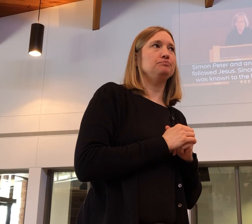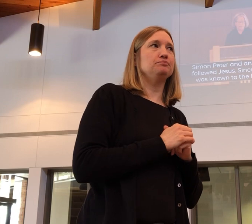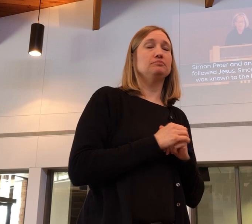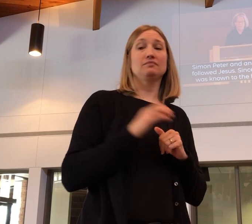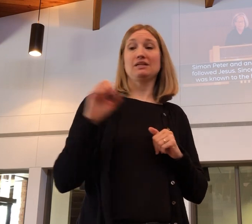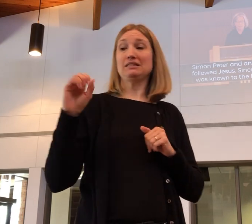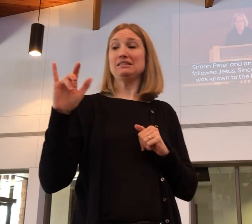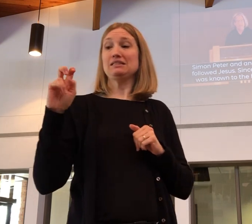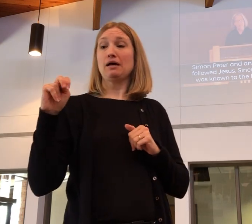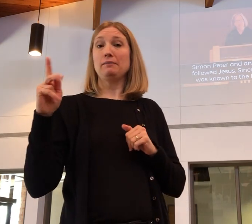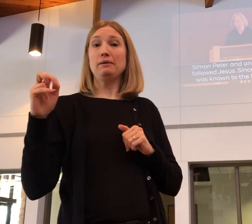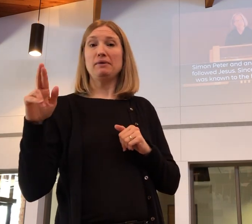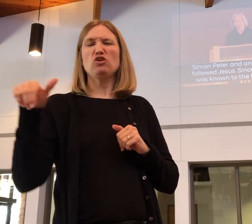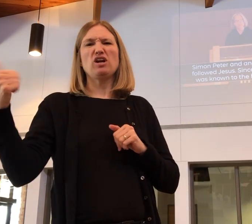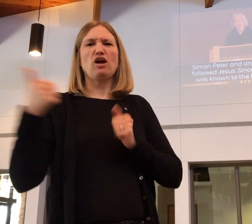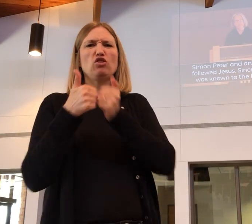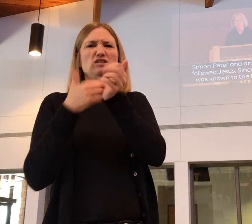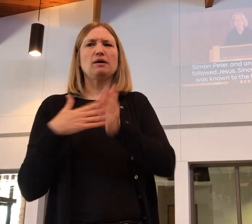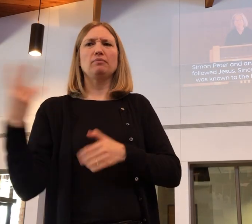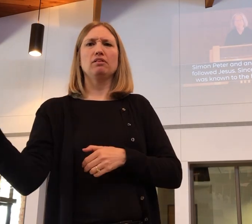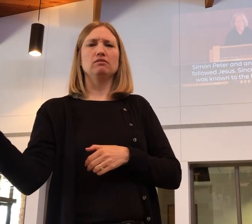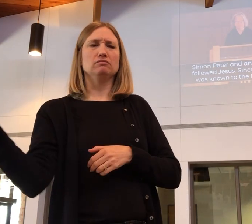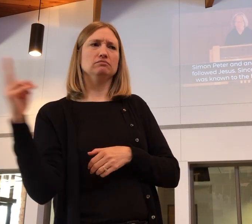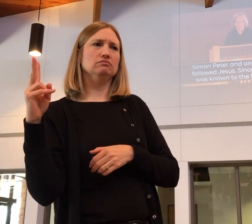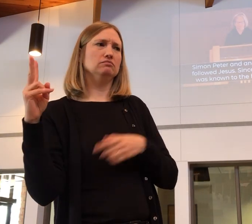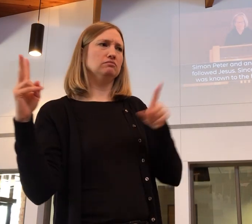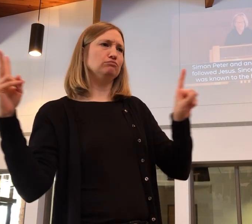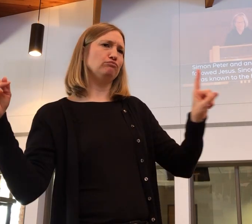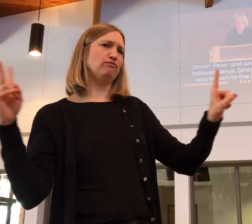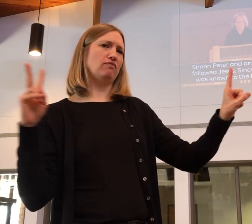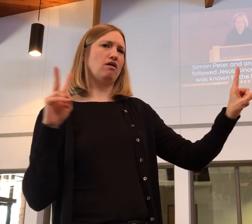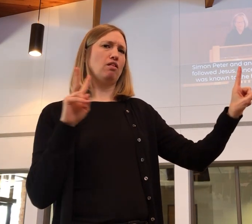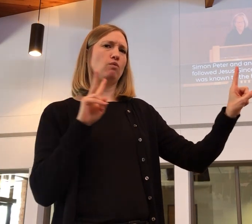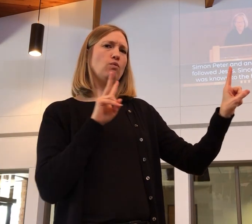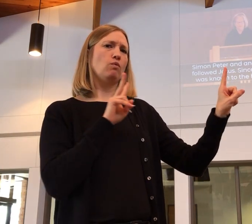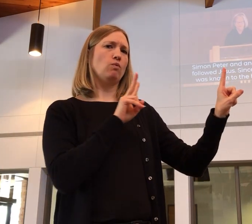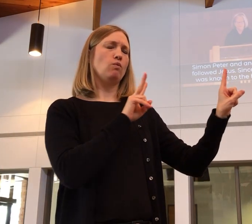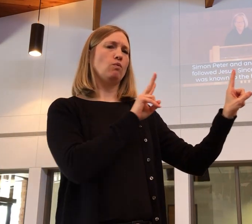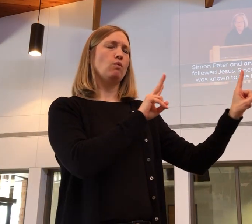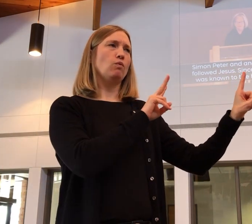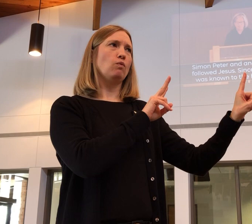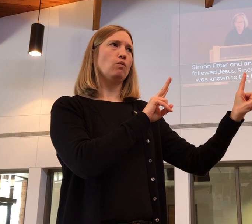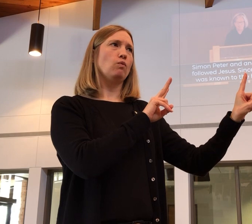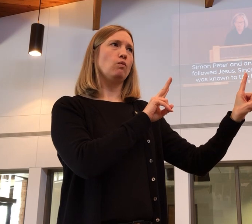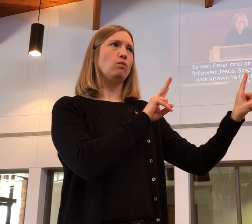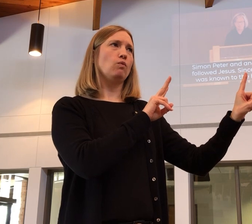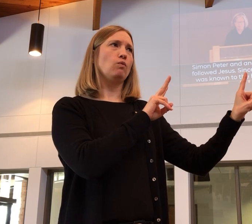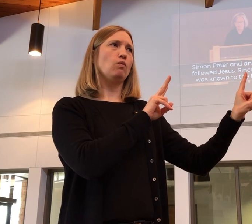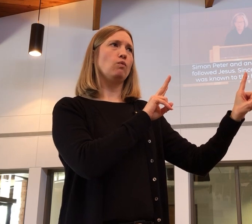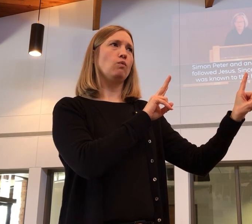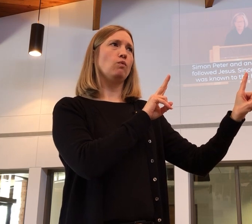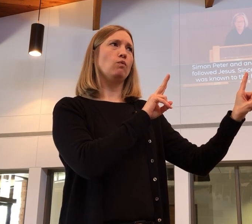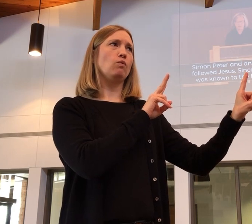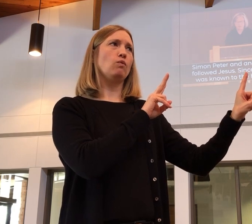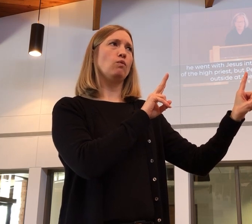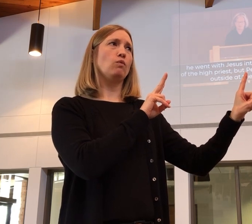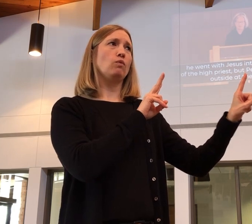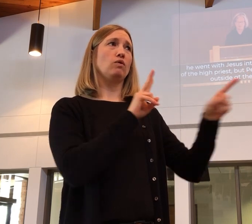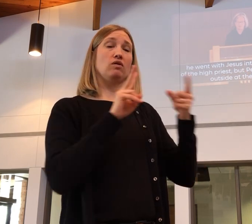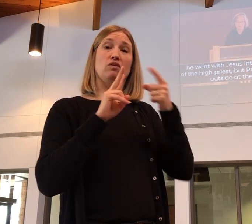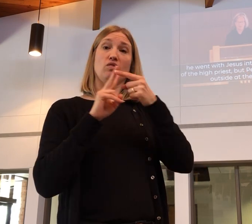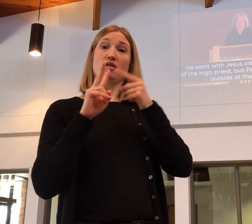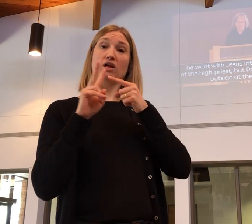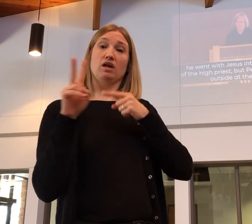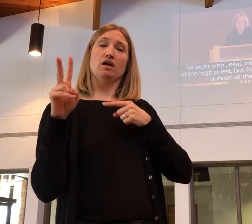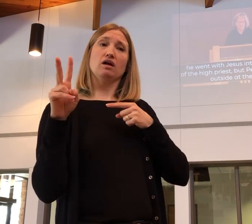Simon Peter and another disciple followed Jesus. Since that disciple was known to the high priest,